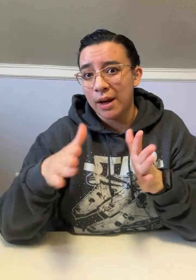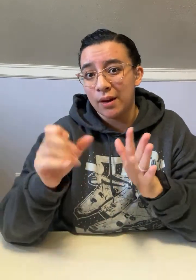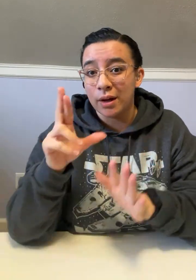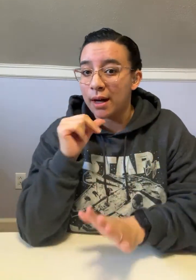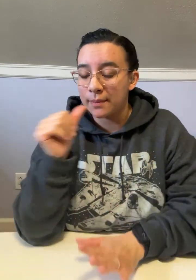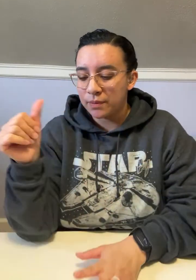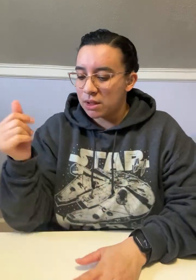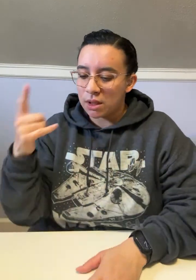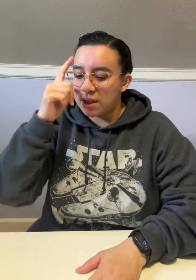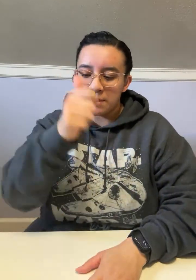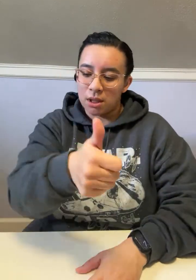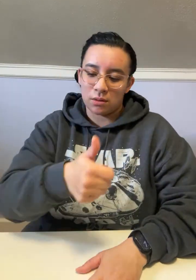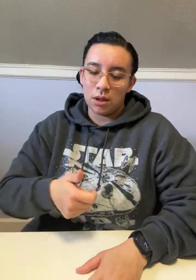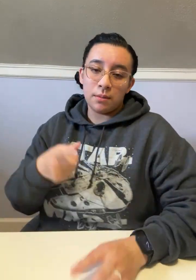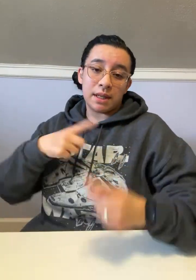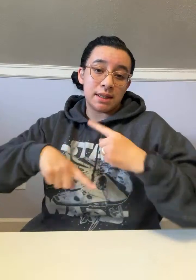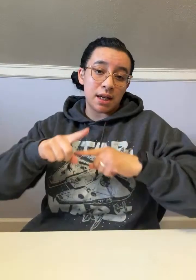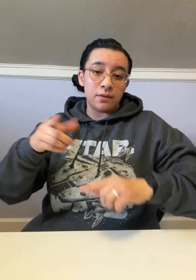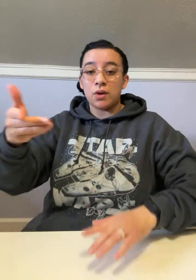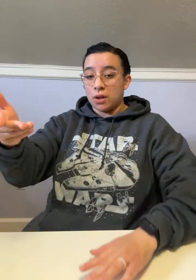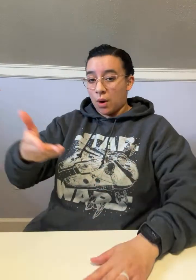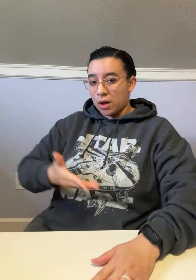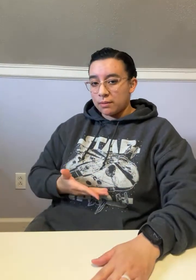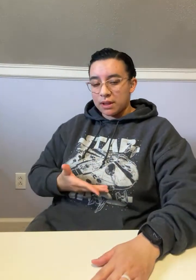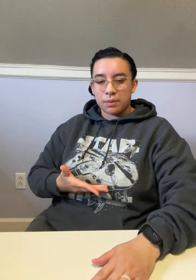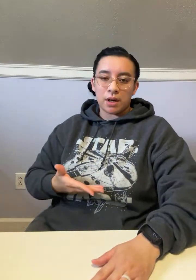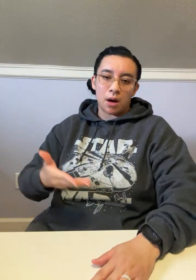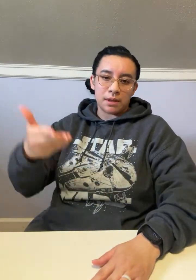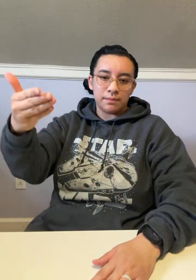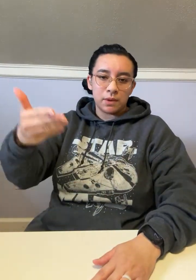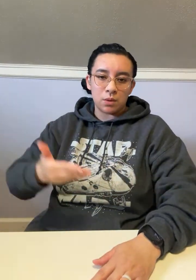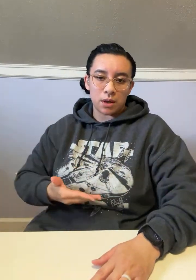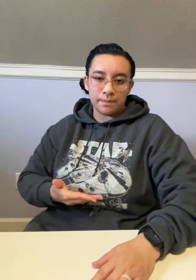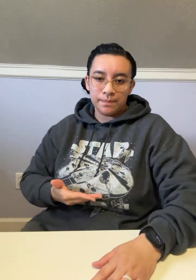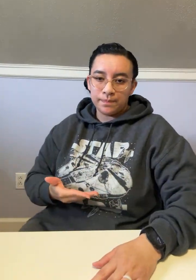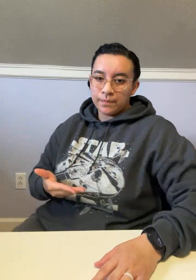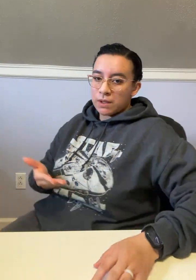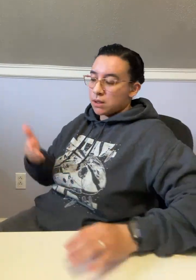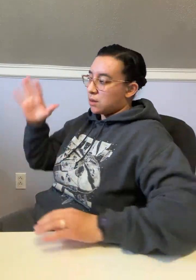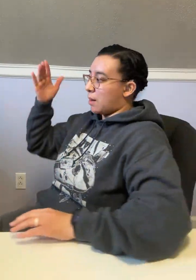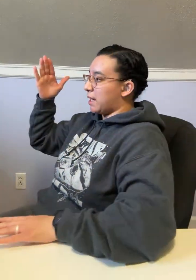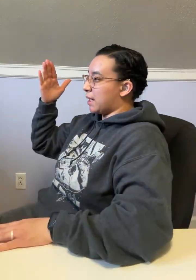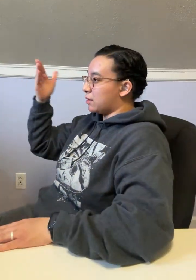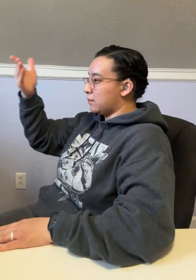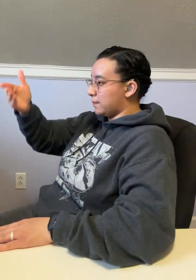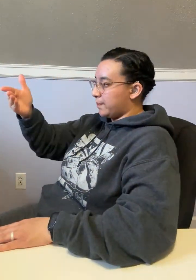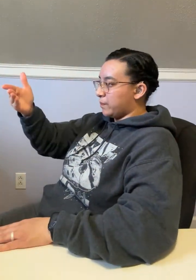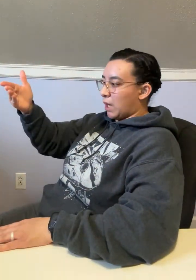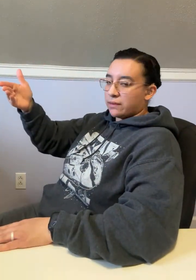or not. So it's up to you. But the sign for you're welcome is pretty common. You're welcome. So dominant hand, have it